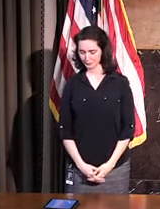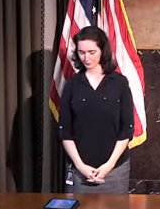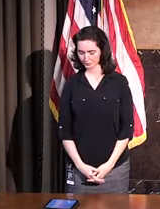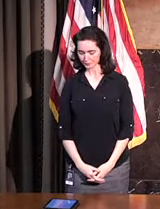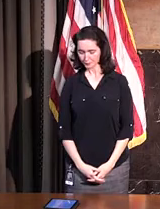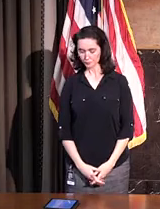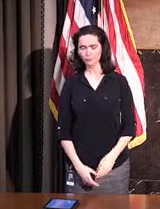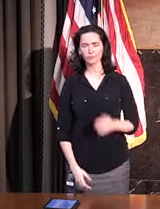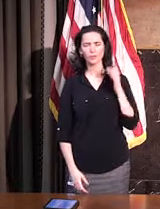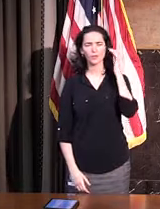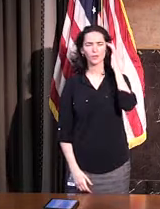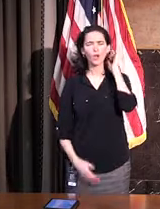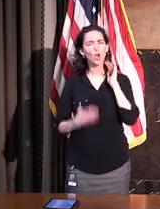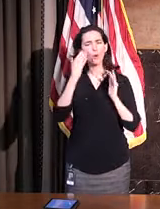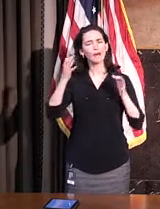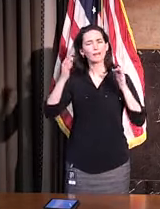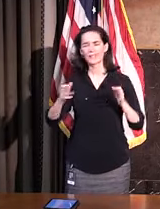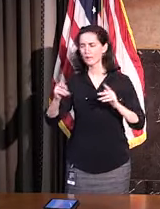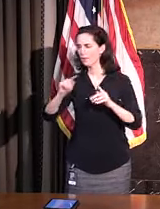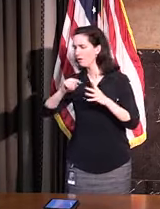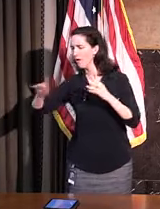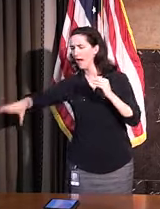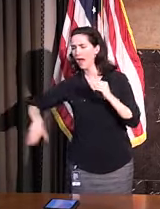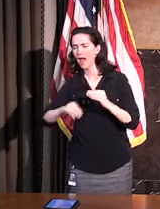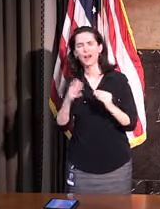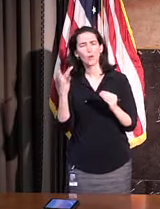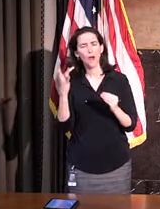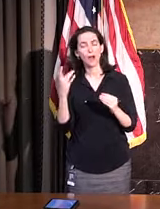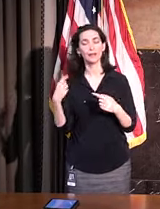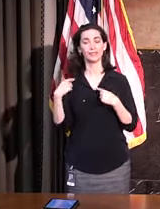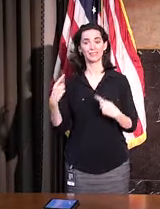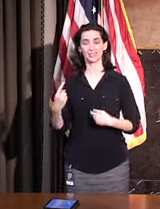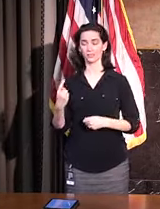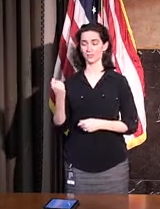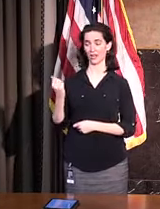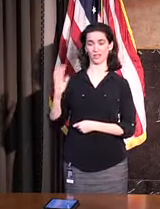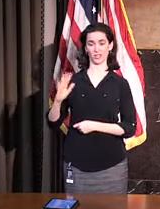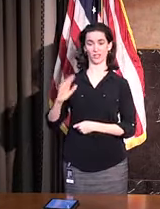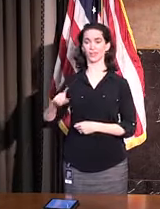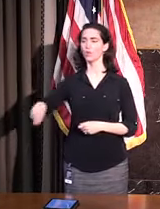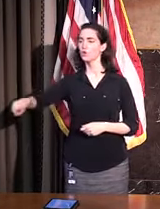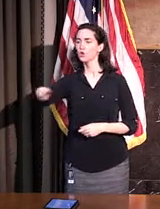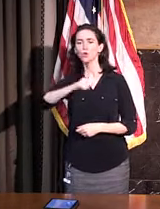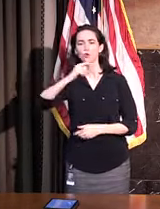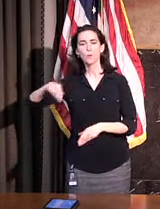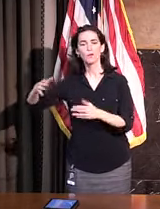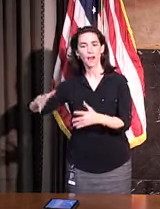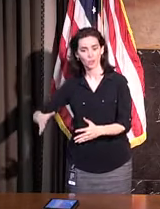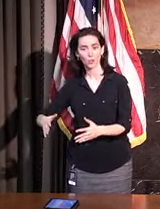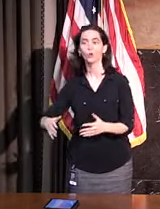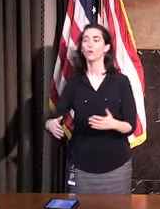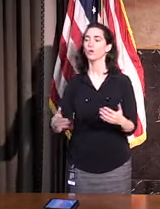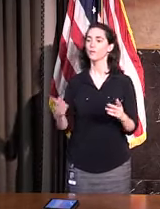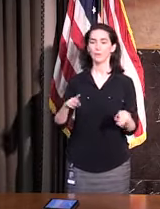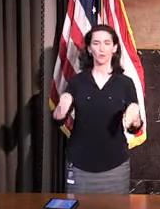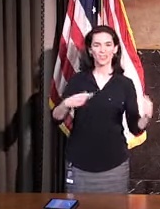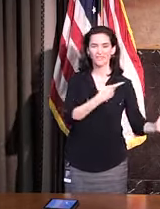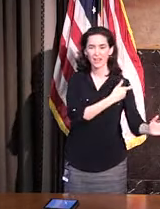We came to this decision after hearing from our providers over the weekend that there's a little slack in the